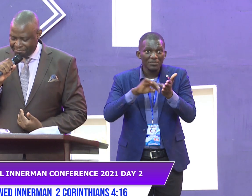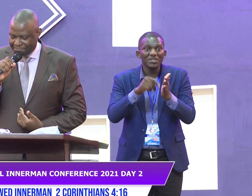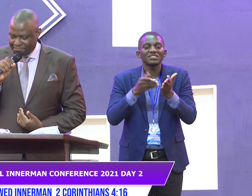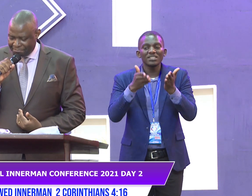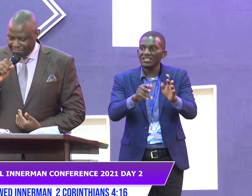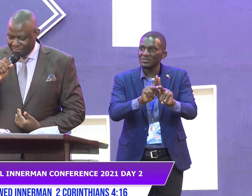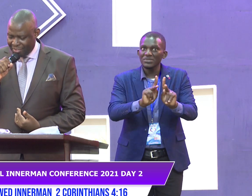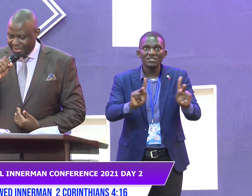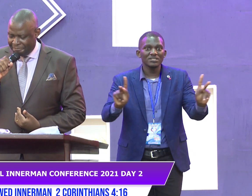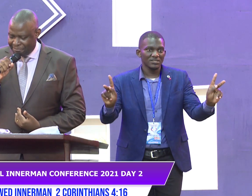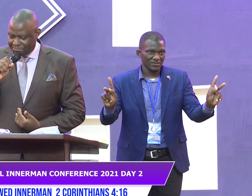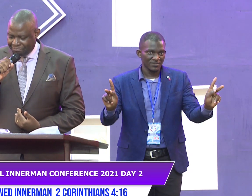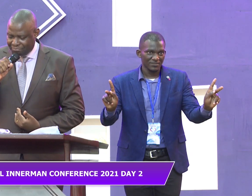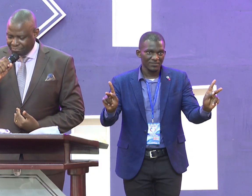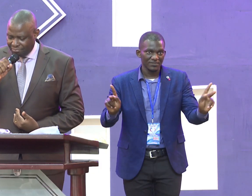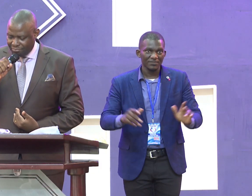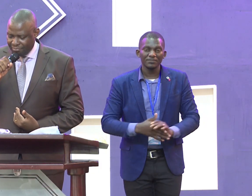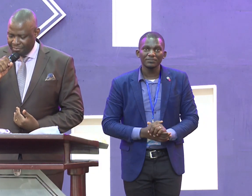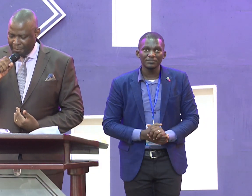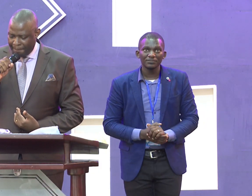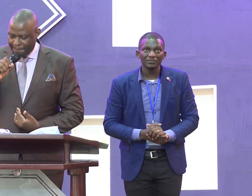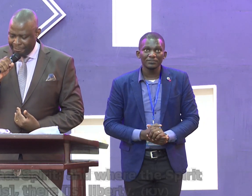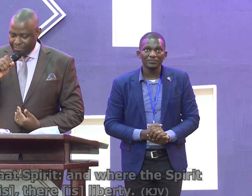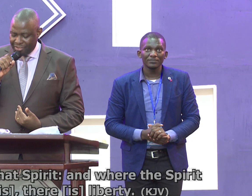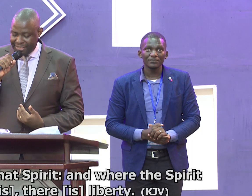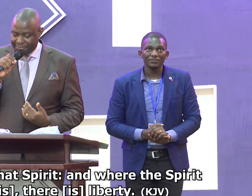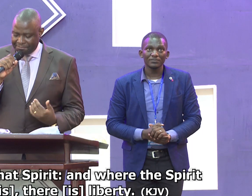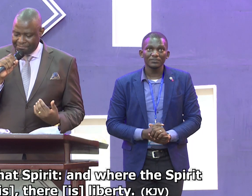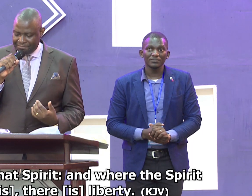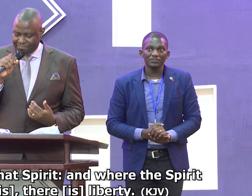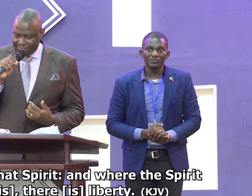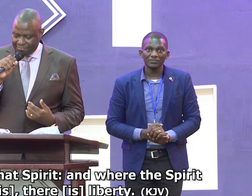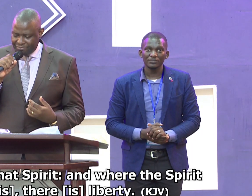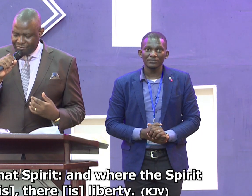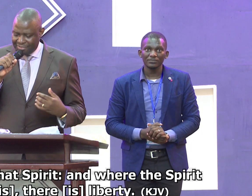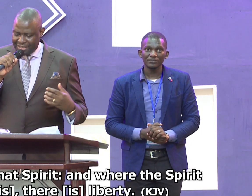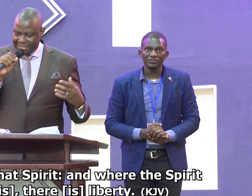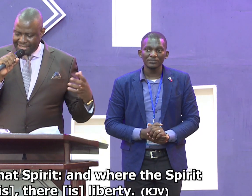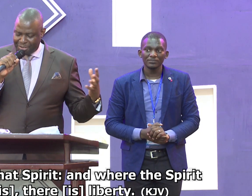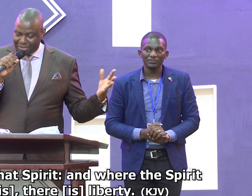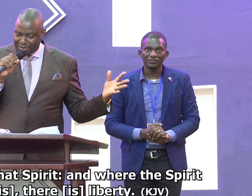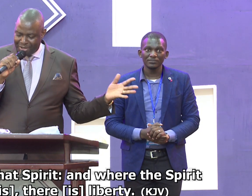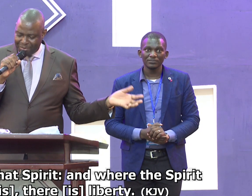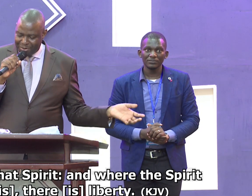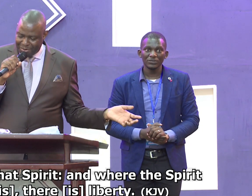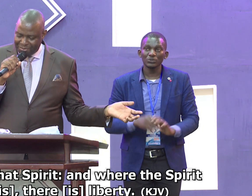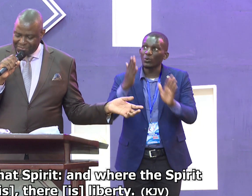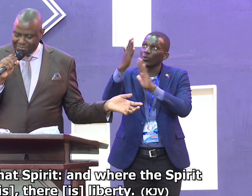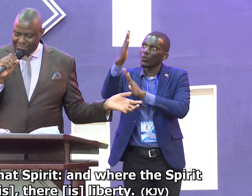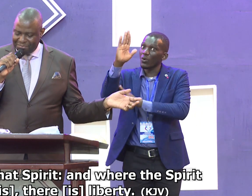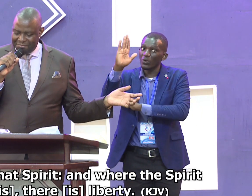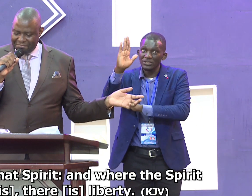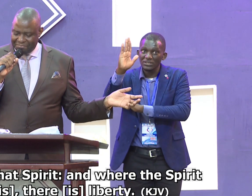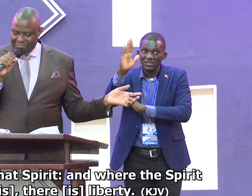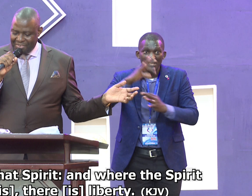Tinaye omoyo wafe gwa mukama era wabera omoyo gwa mukama wafe wabera weddembe. Tikatonda gwe moyo.